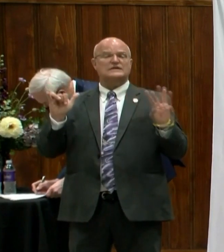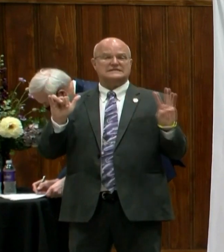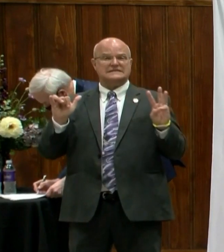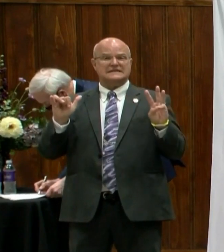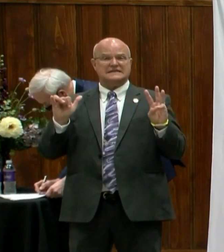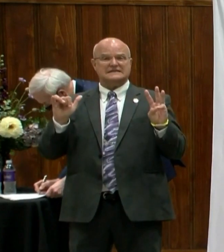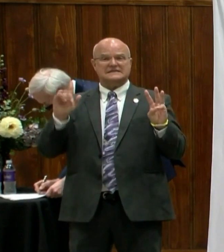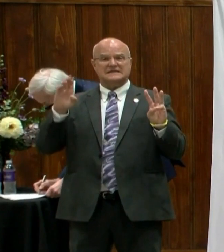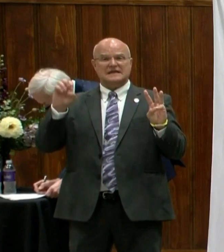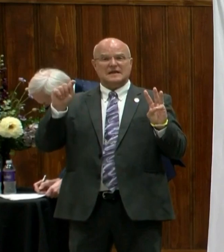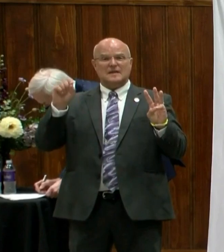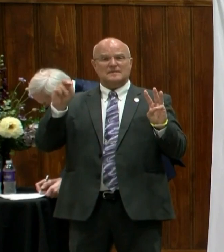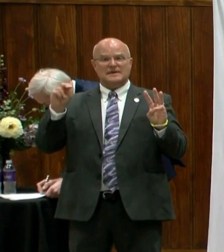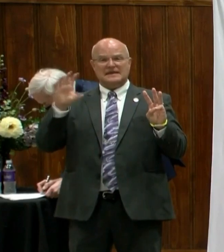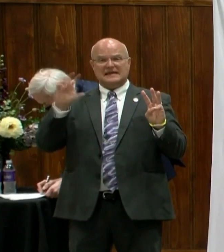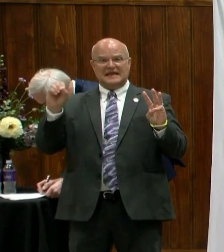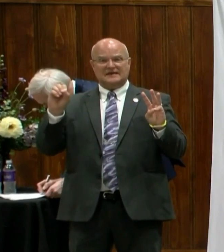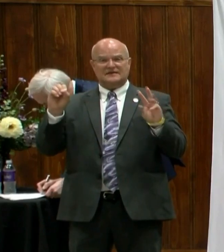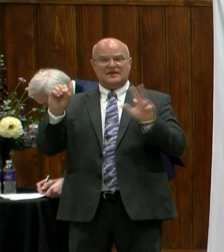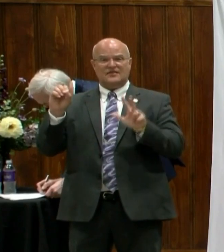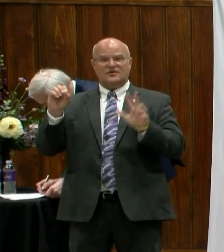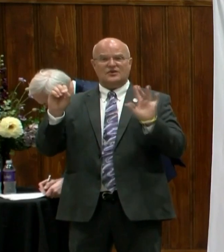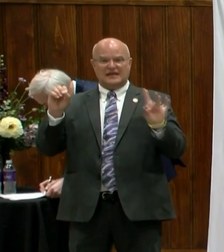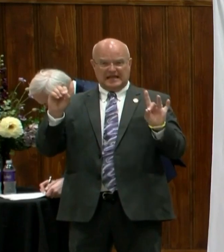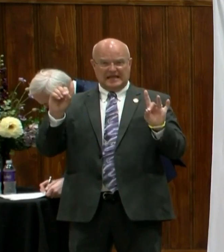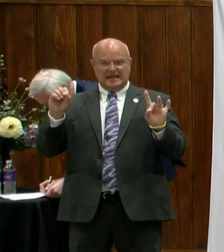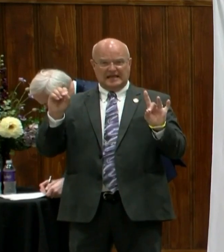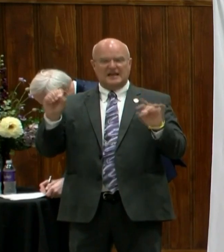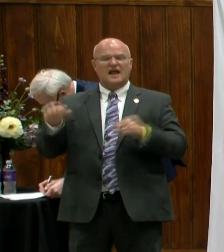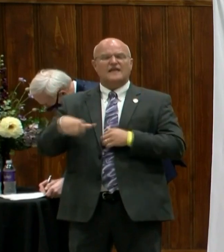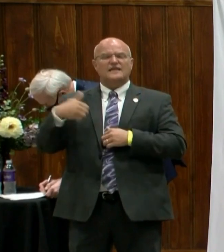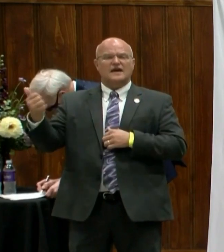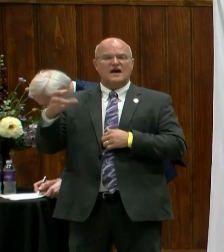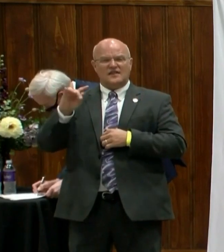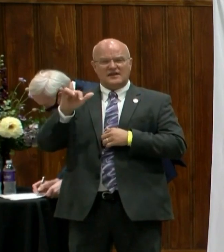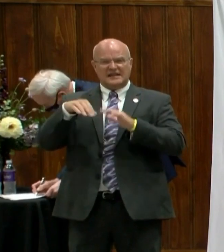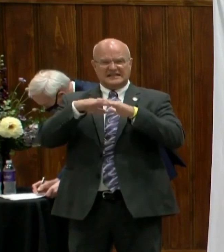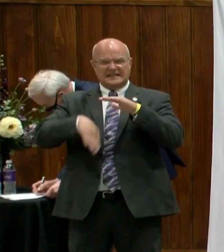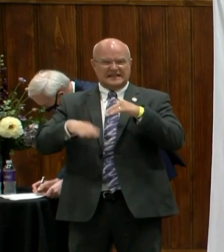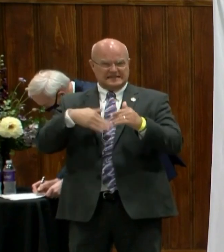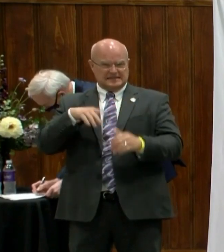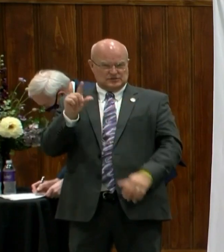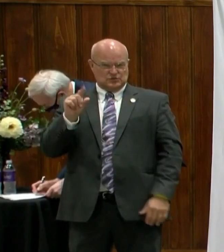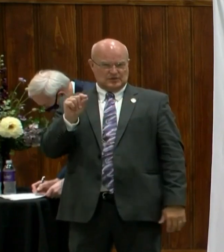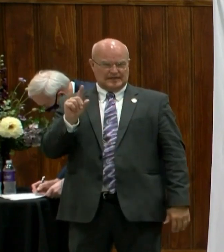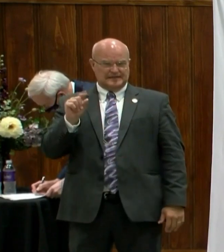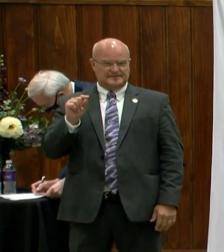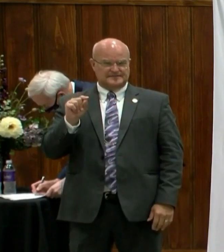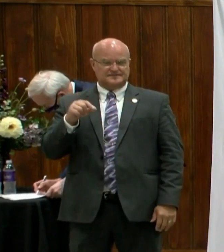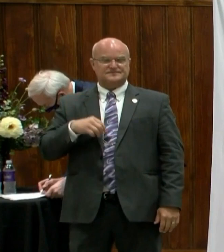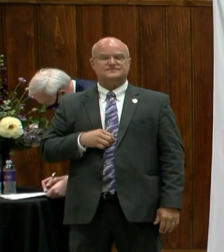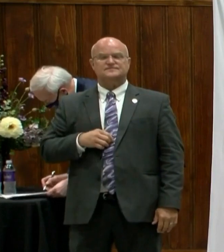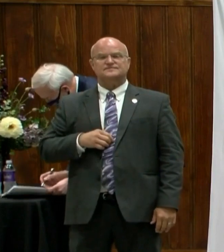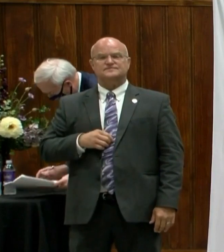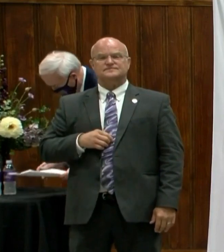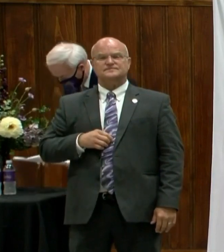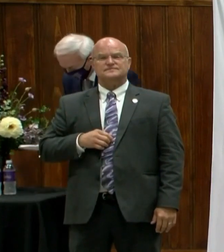46, and then Benton County at 38. And all the other counties are less than 20 cases since